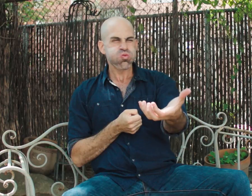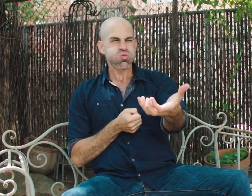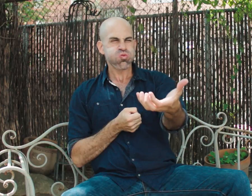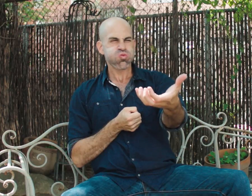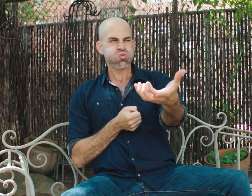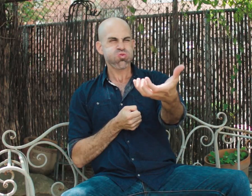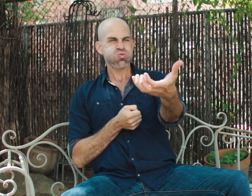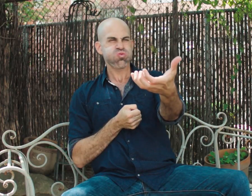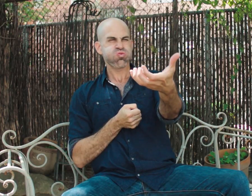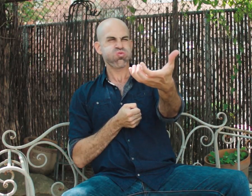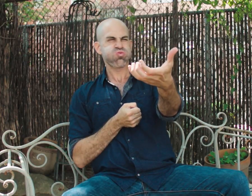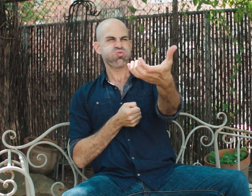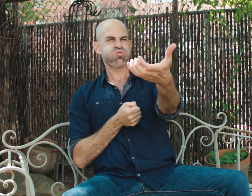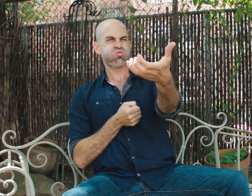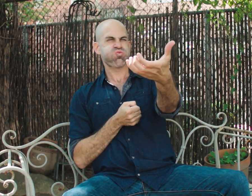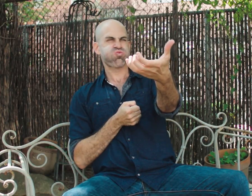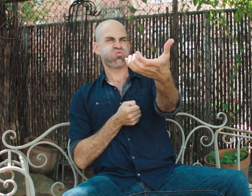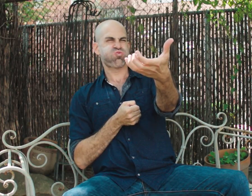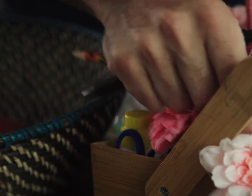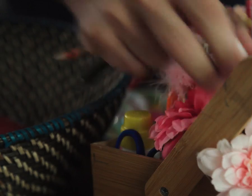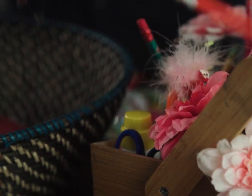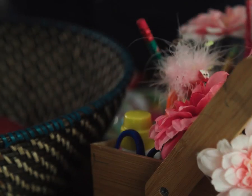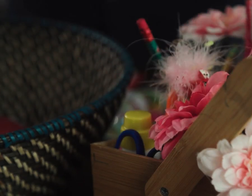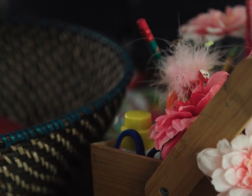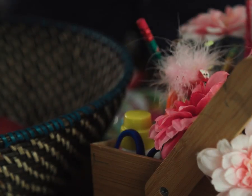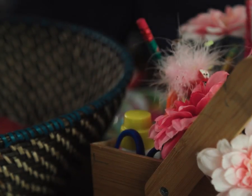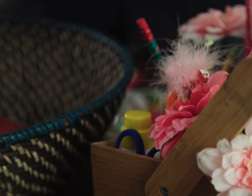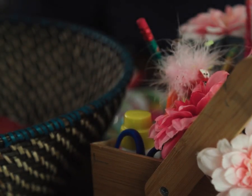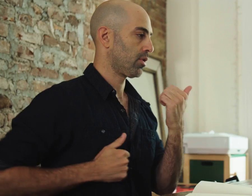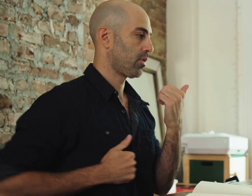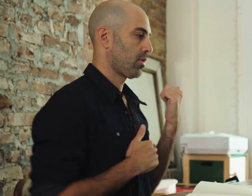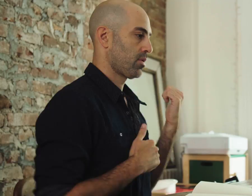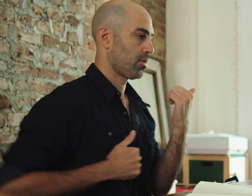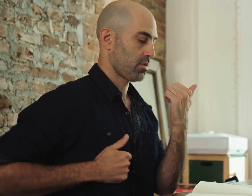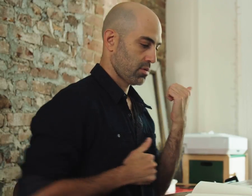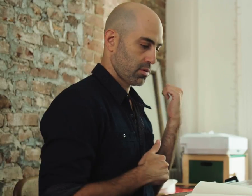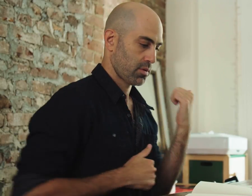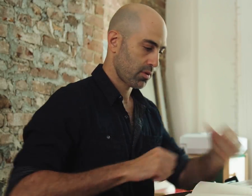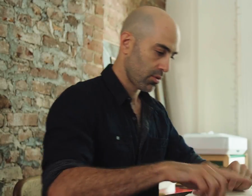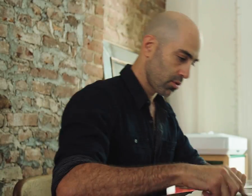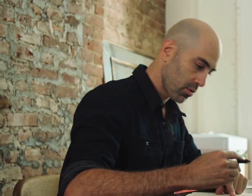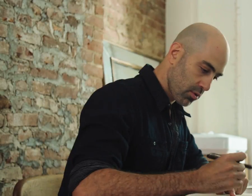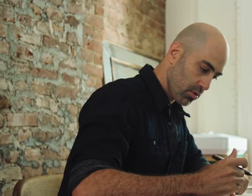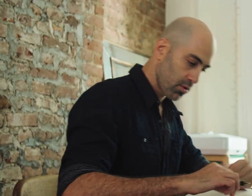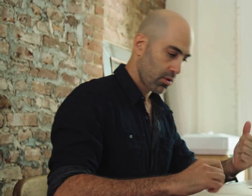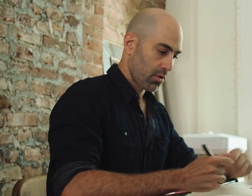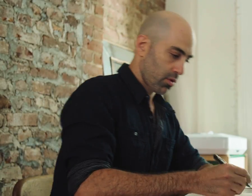repetition and whatever else in the voice and the cadence of spoken poetry, but visual